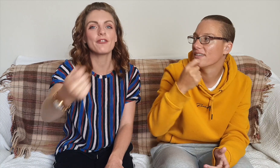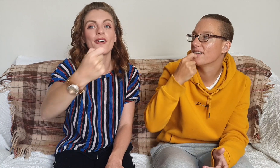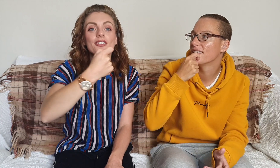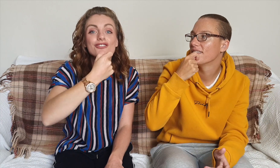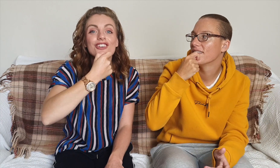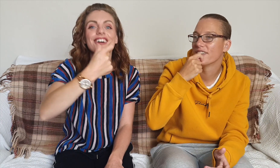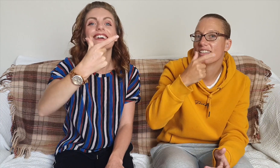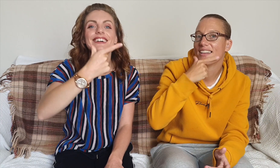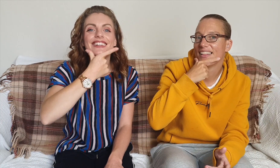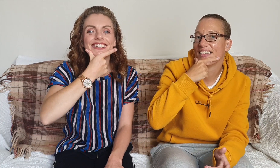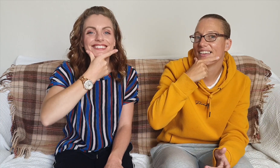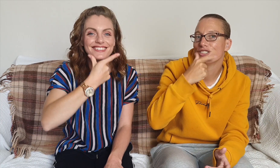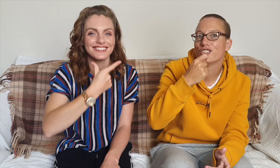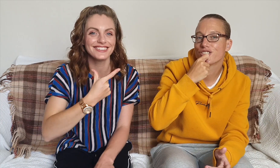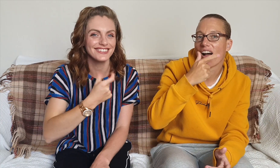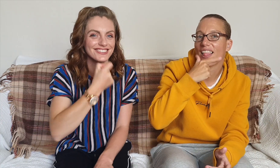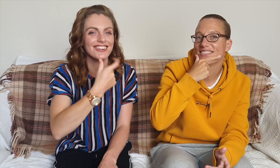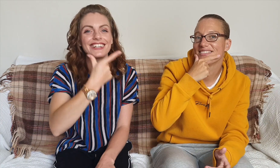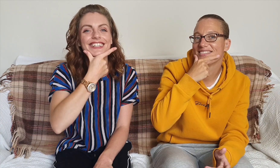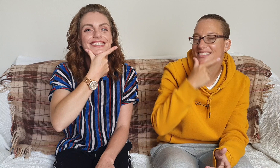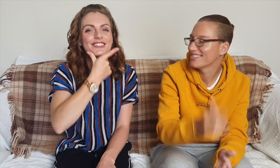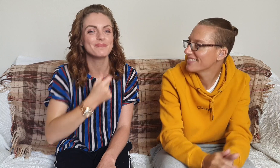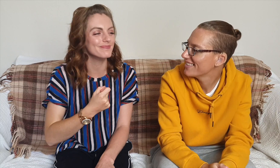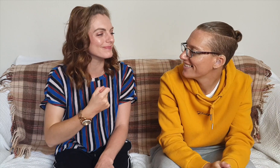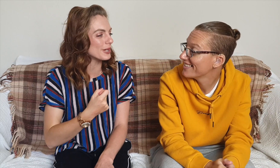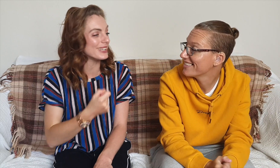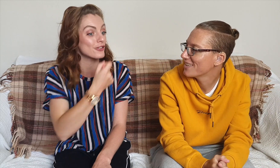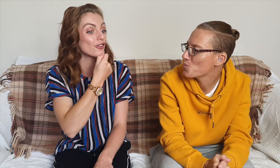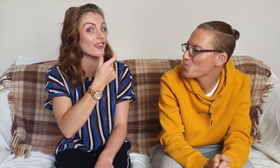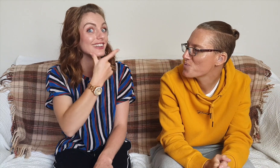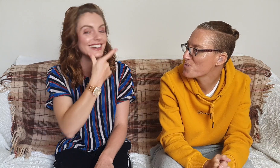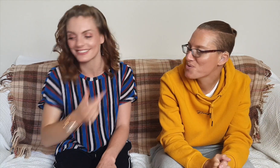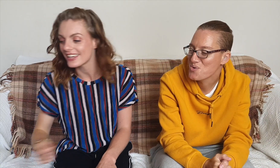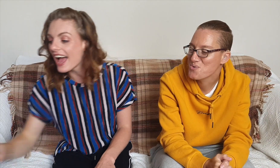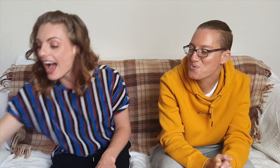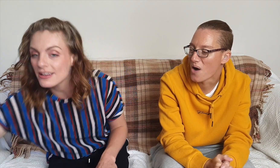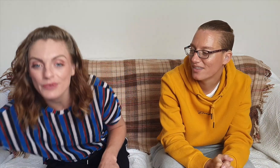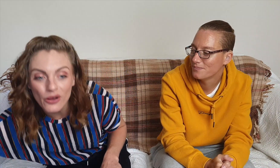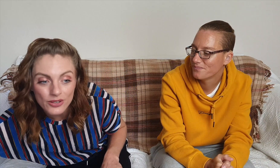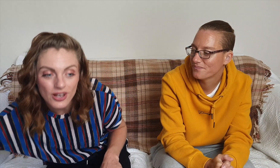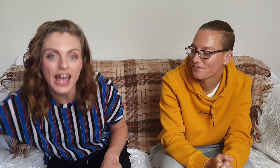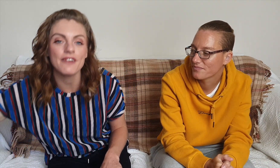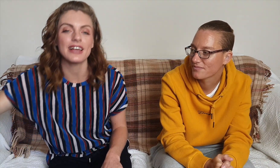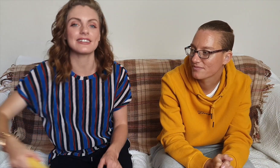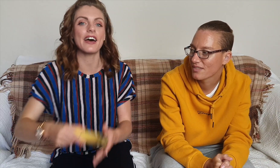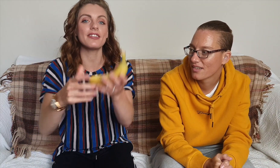for chocolate. Chocolate. Yummy chocolate. And we also have, nice and healthy,